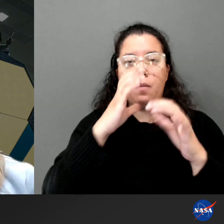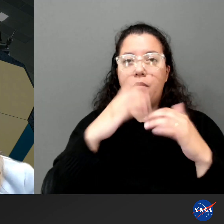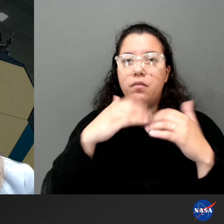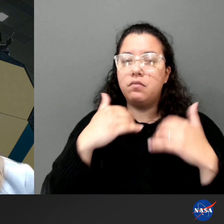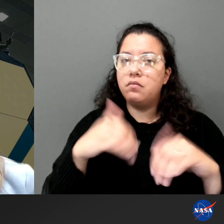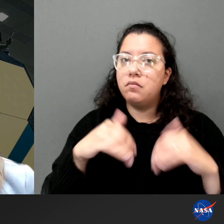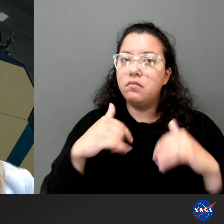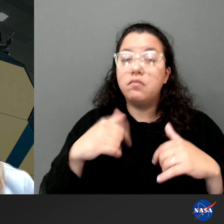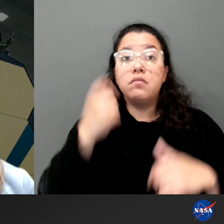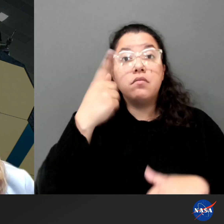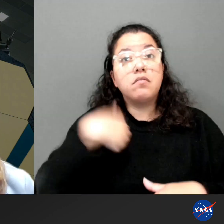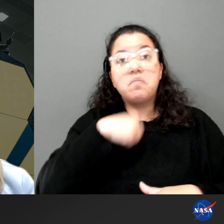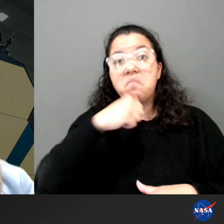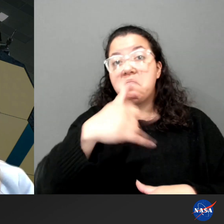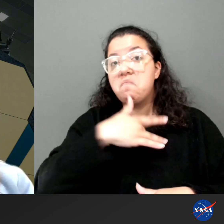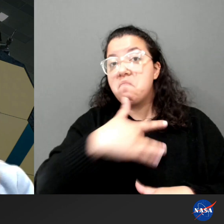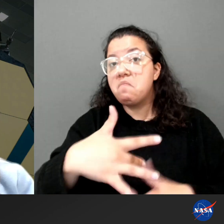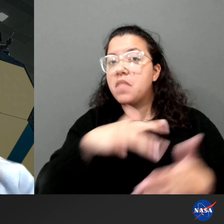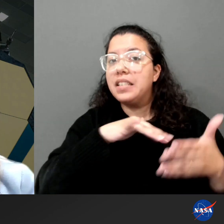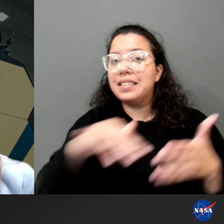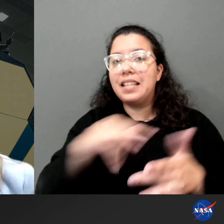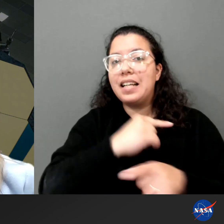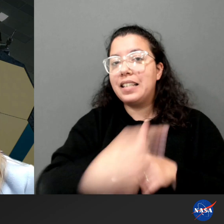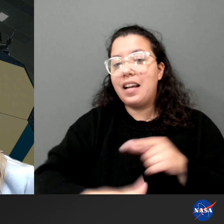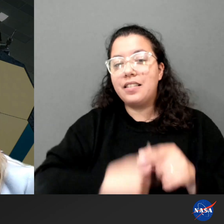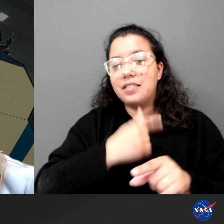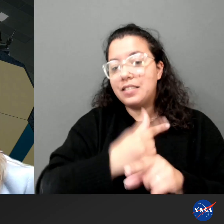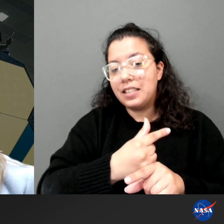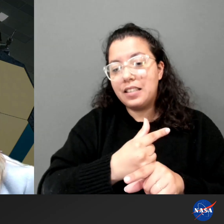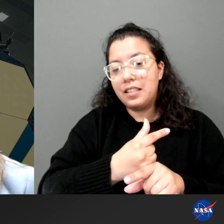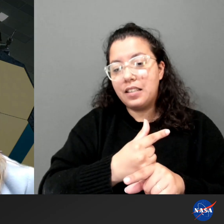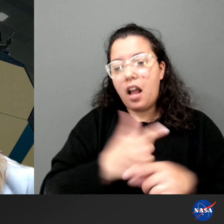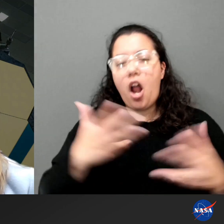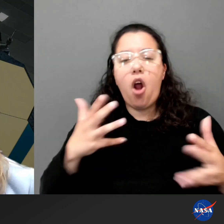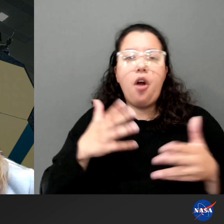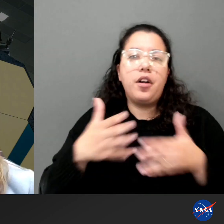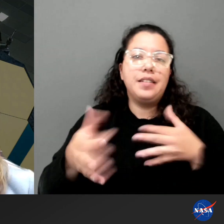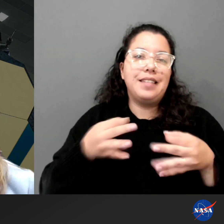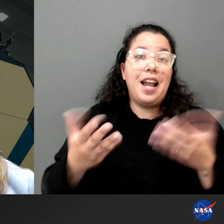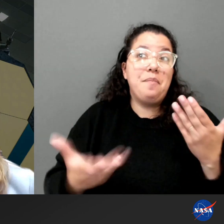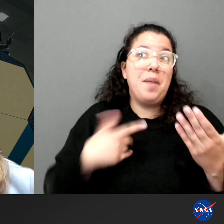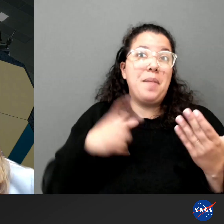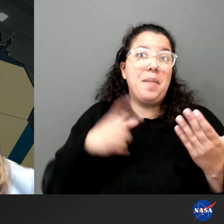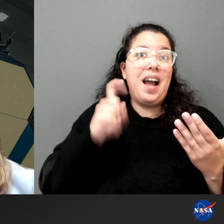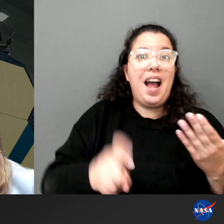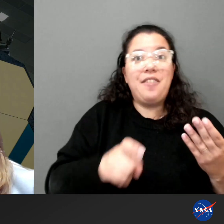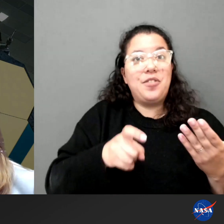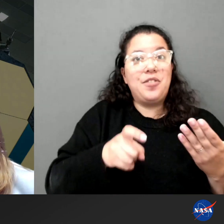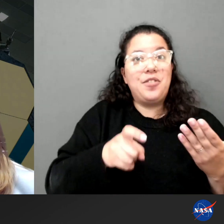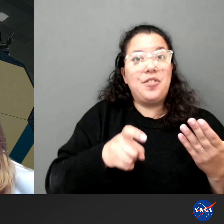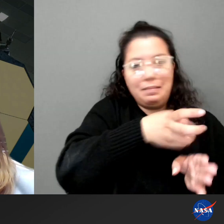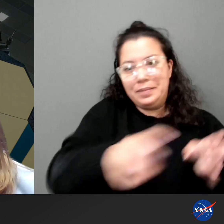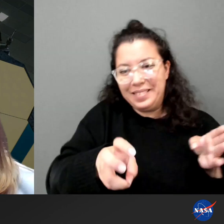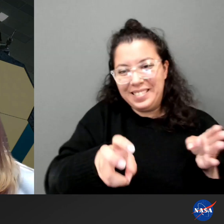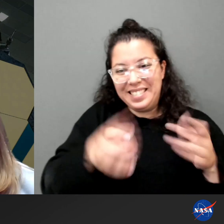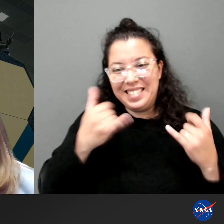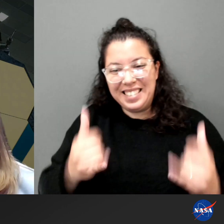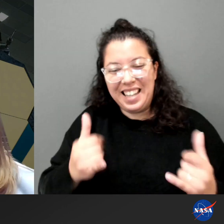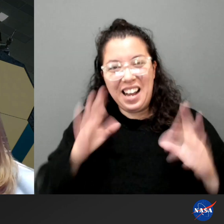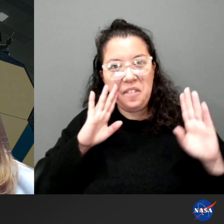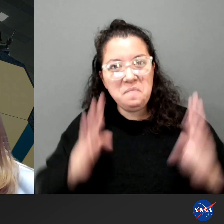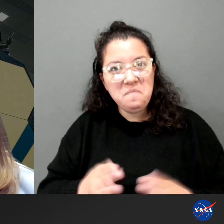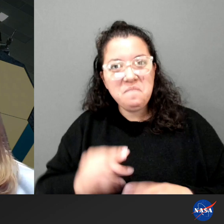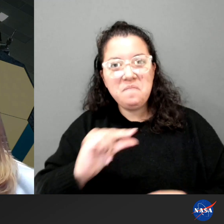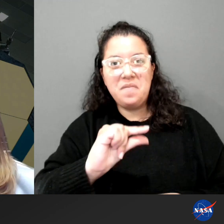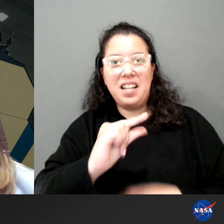galaxies, and as has already been said, maybe I need to change my field and start moving towards some galactic science. It